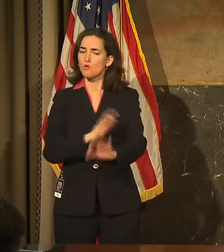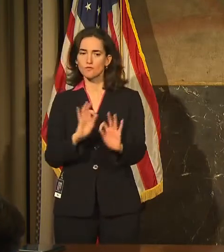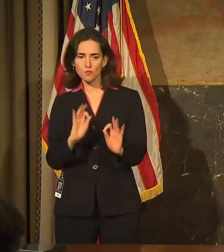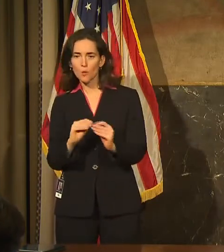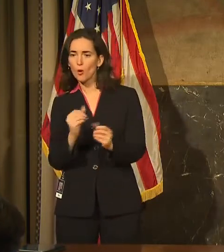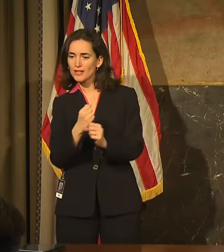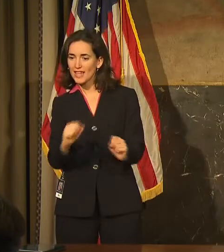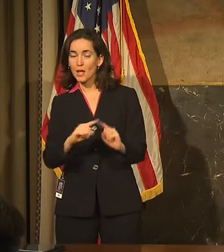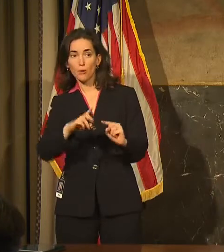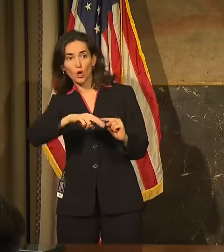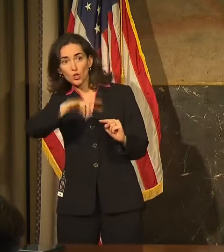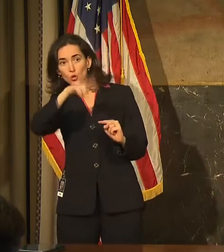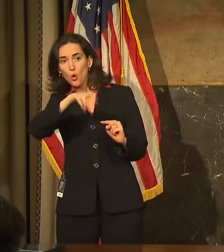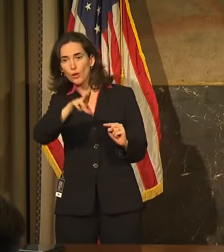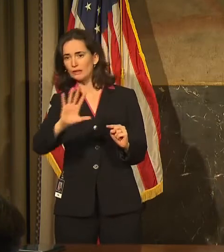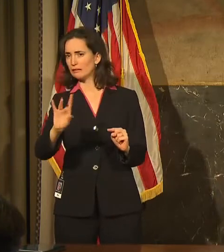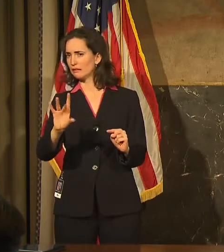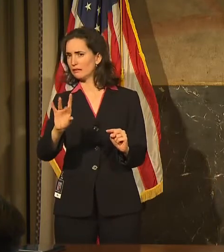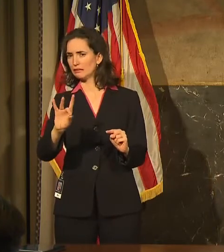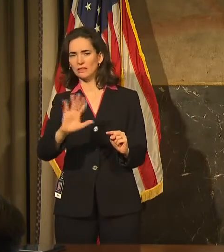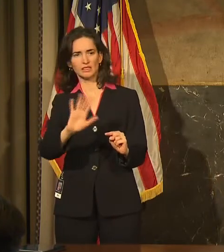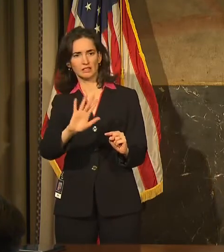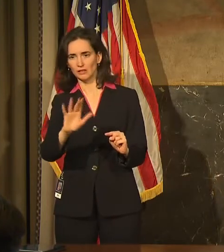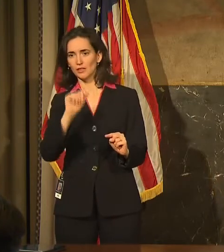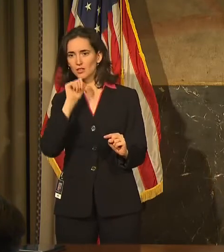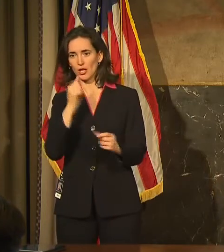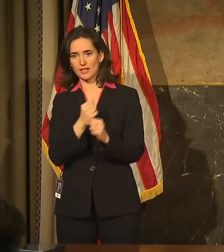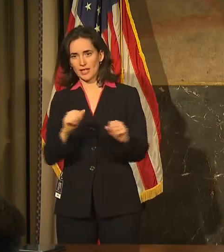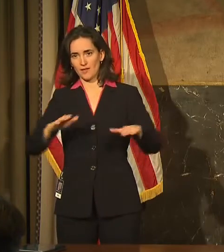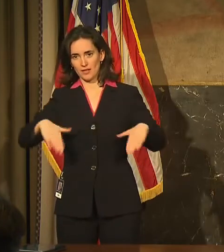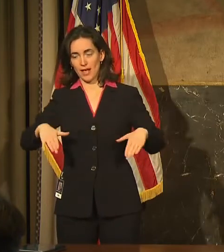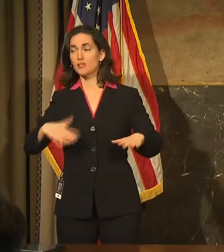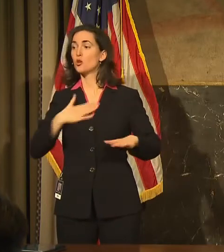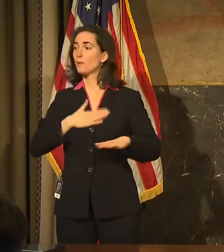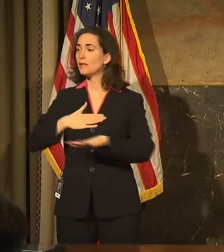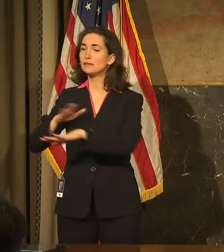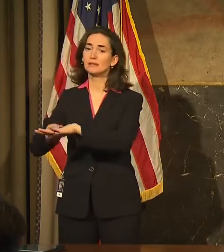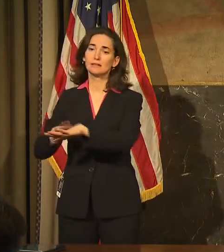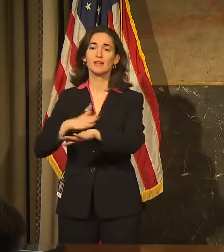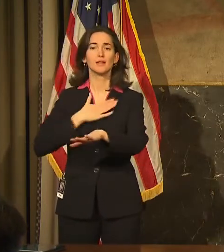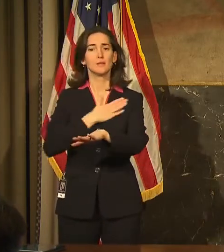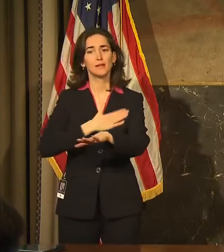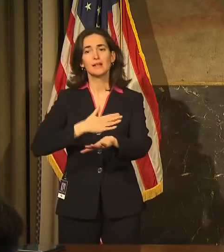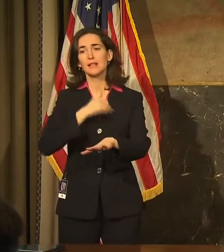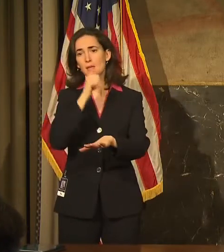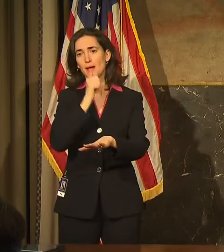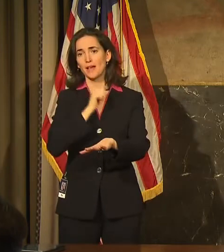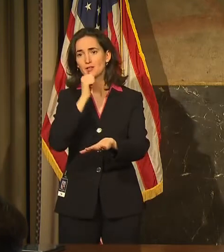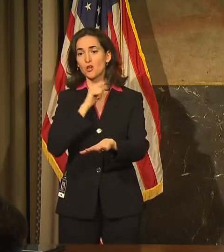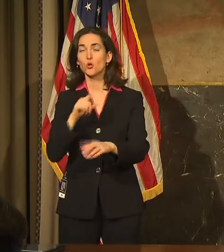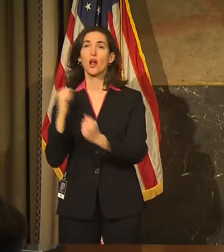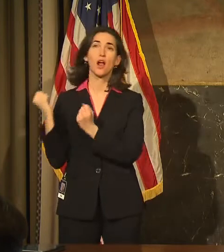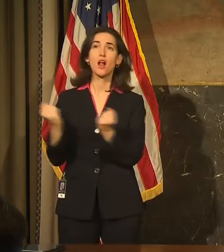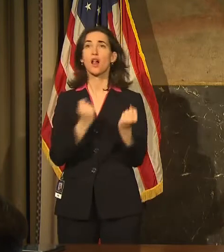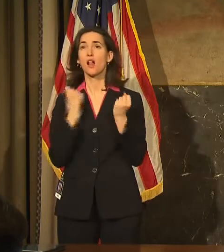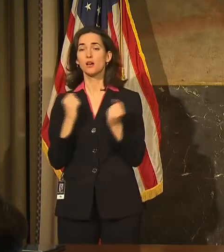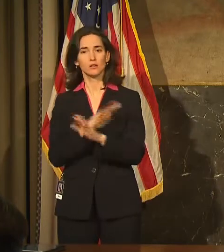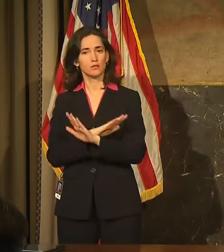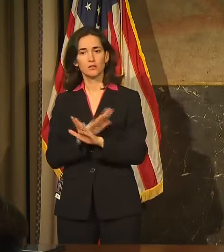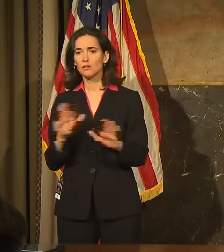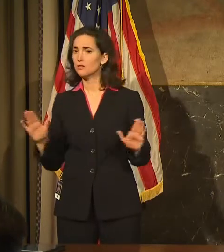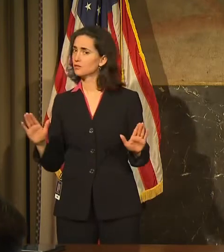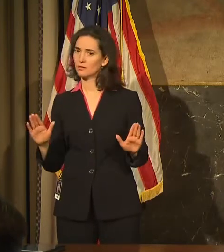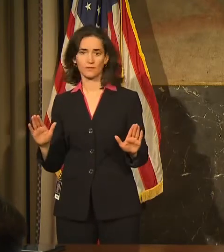working your way north, that is not the case. So we're still asking people to be patient. Stay off the roads in central and